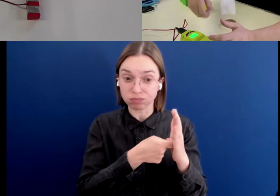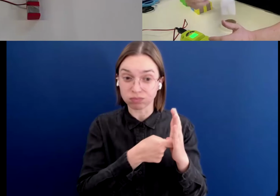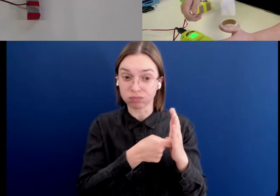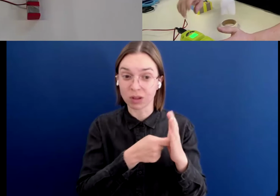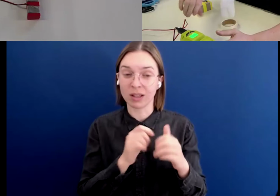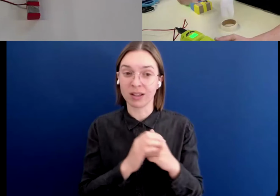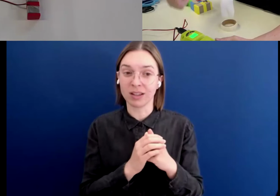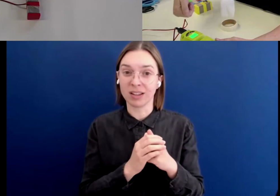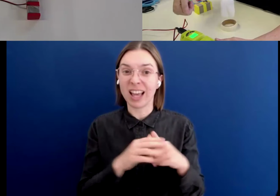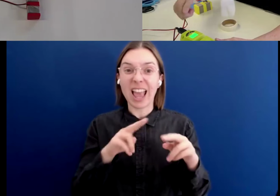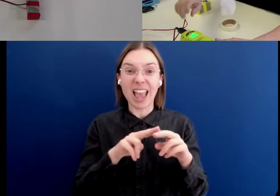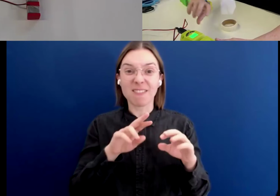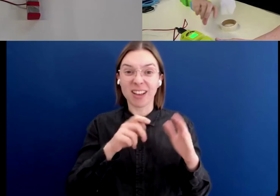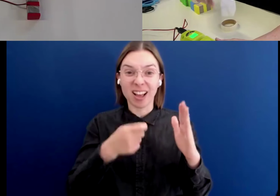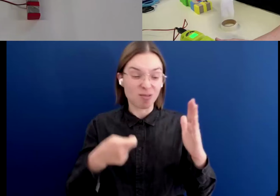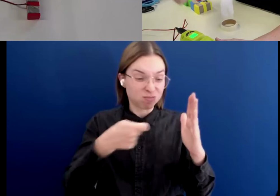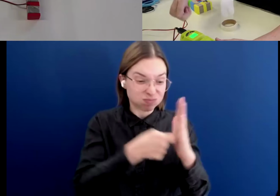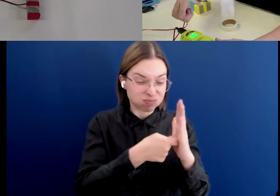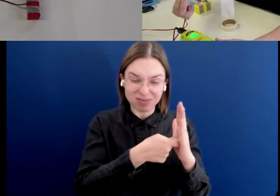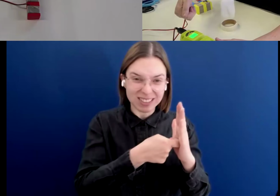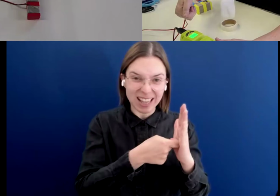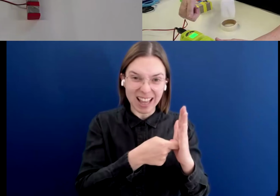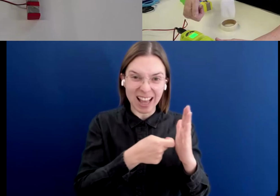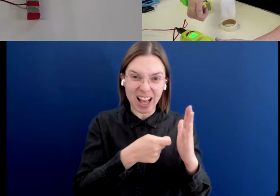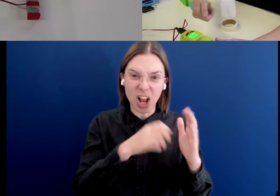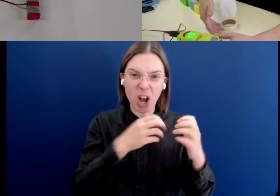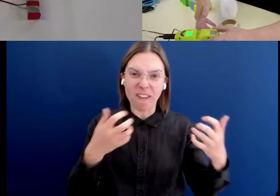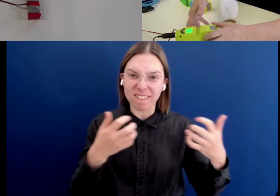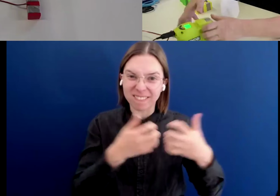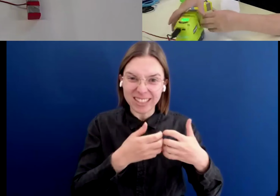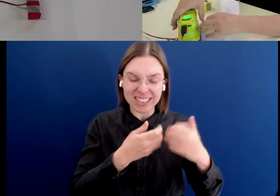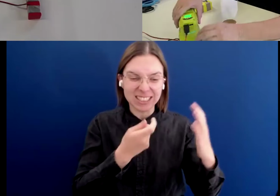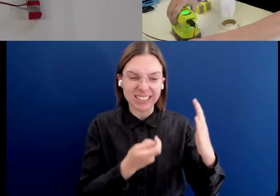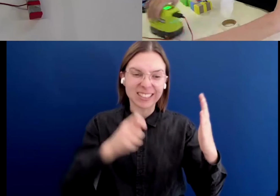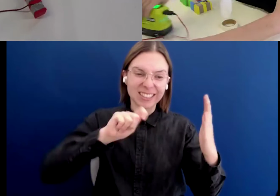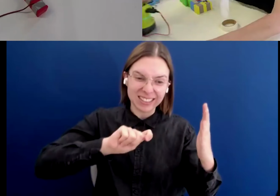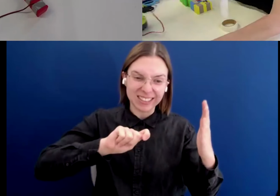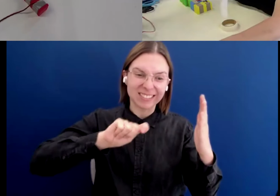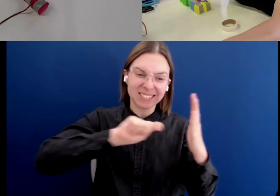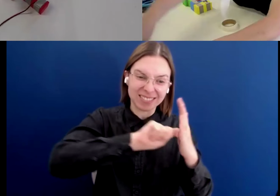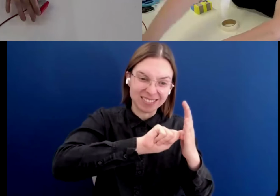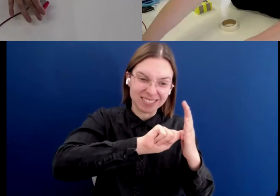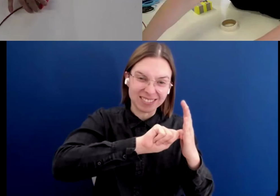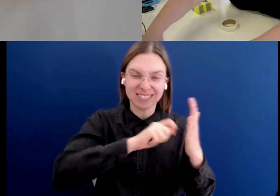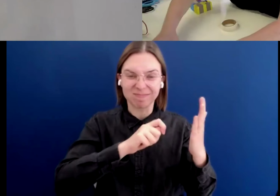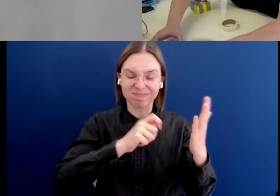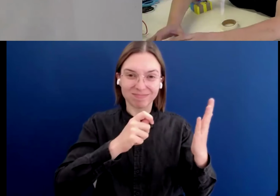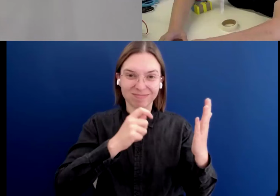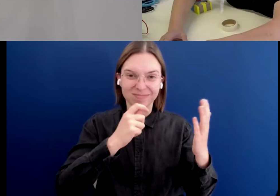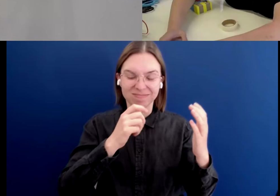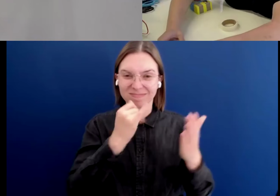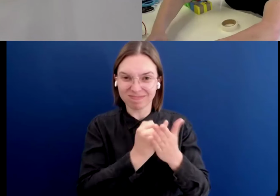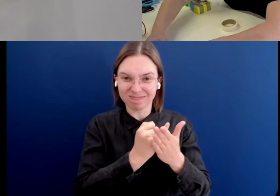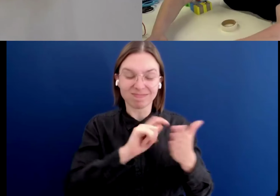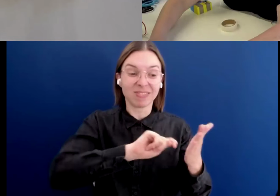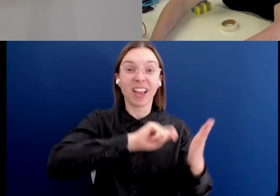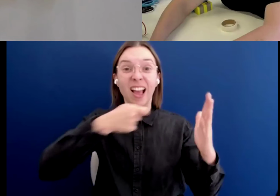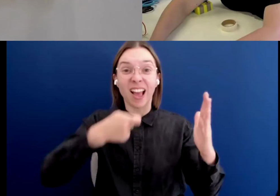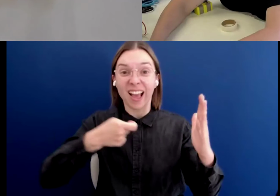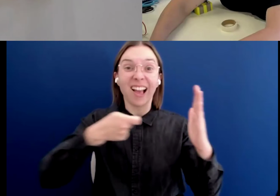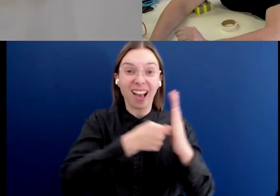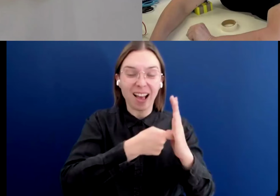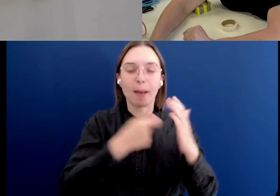put it one way, it doesn't work. You put it the next way, it doesn't work. You put it the next way, it still doesn't work. Okay. All right. So this is a